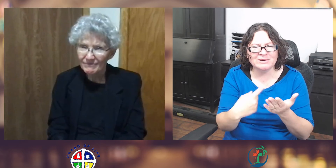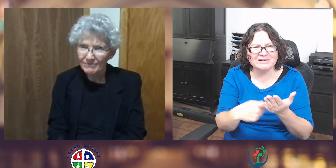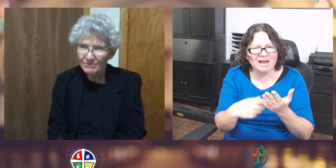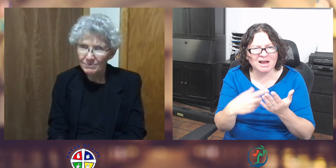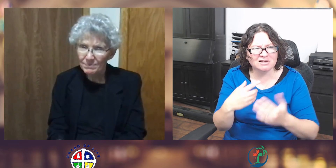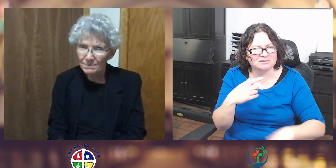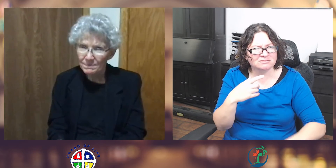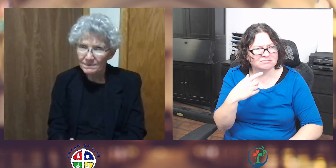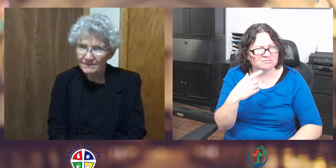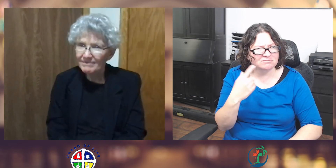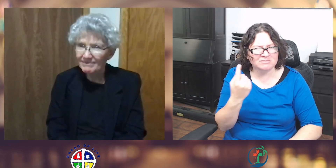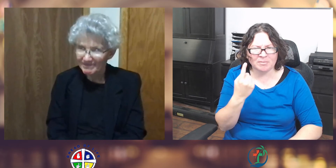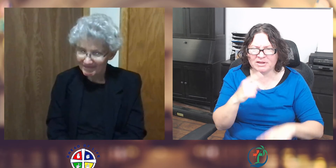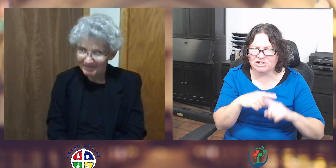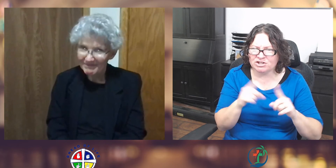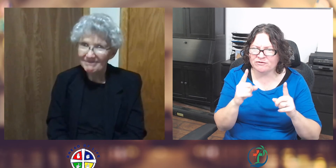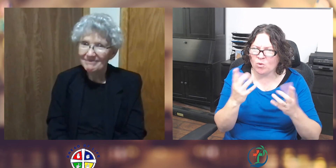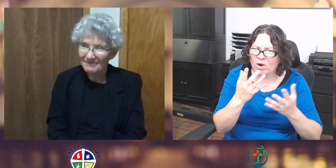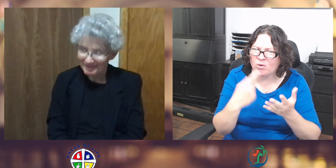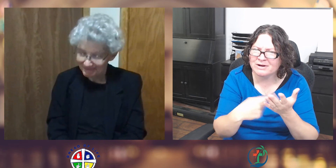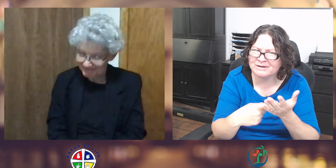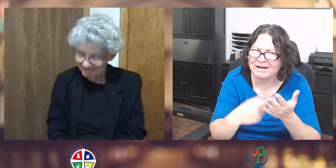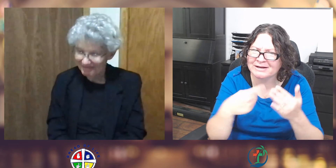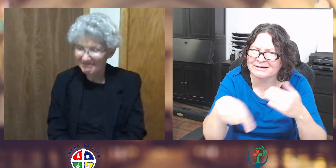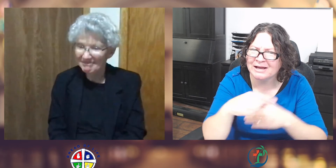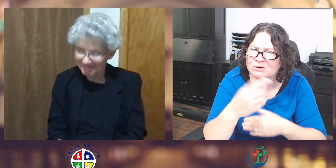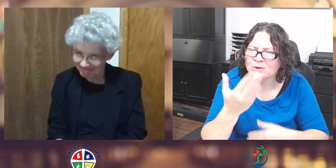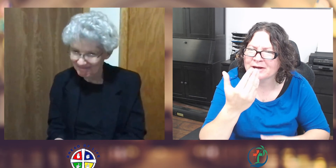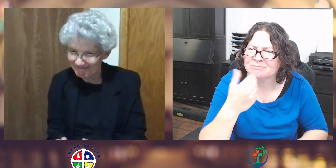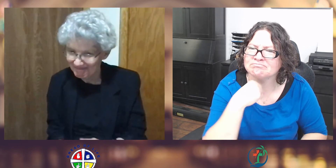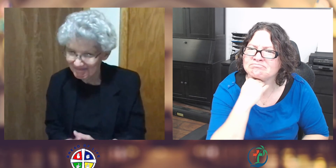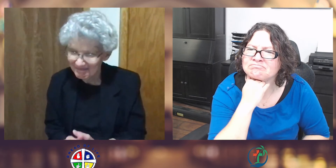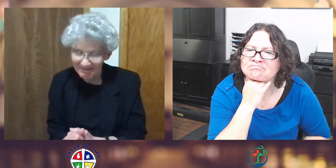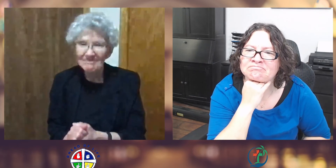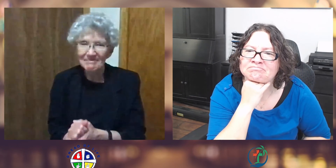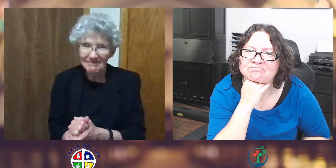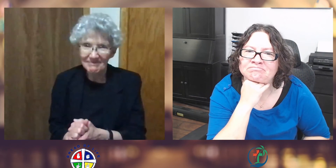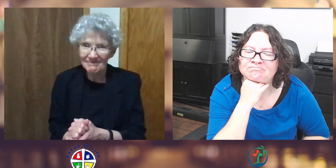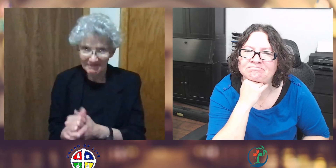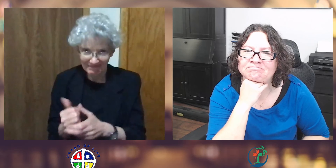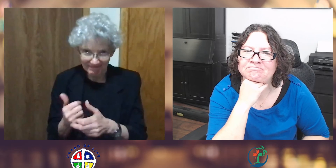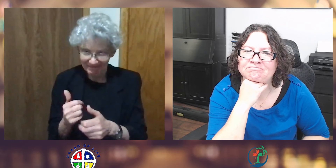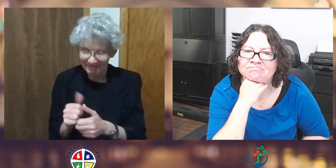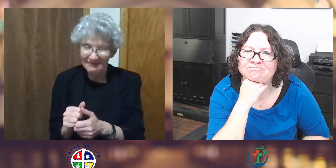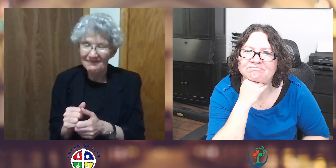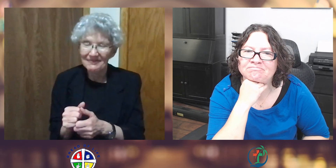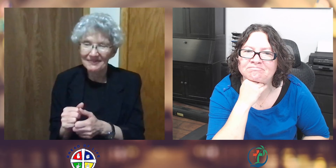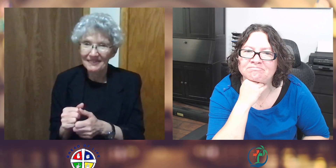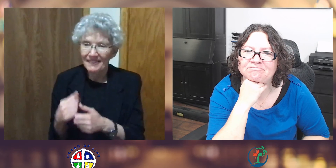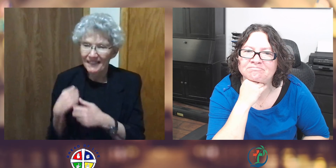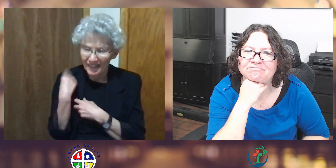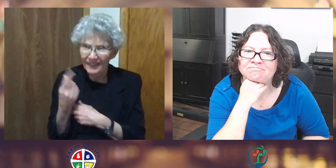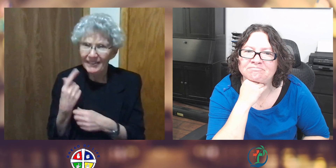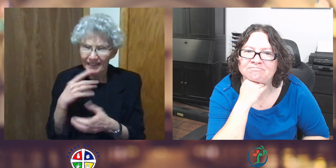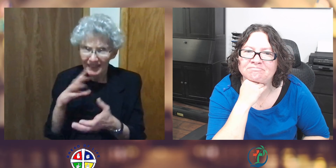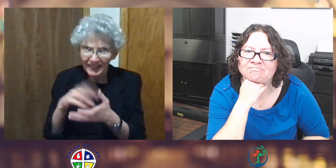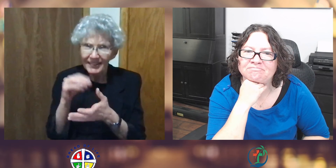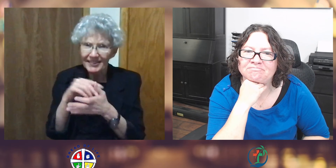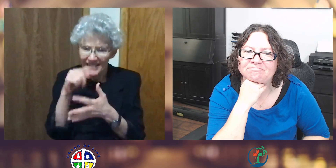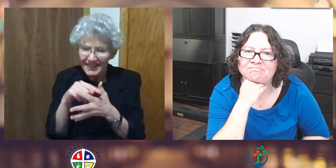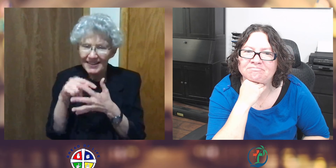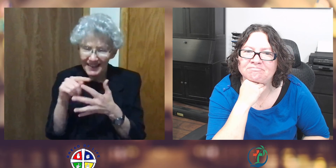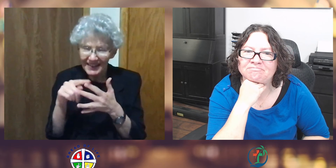on you. But sometimes you're away, and during those times we don't have your authority to defer to. Well, you have my